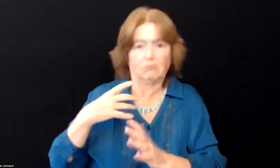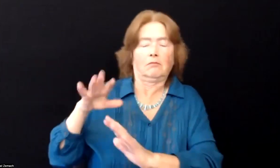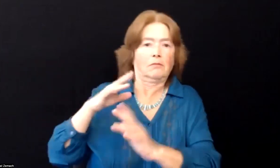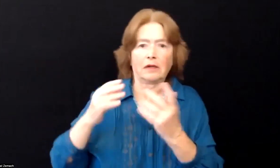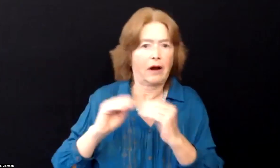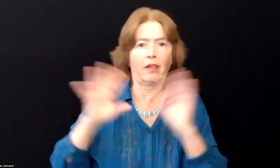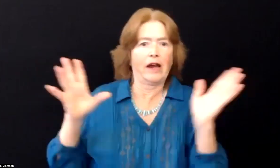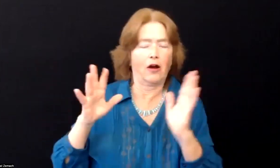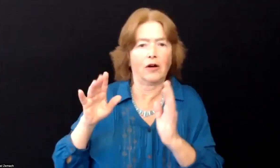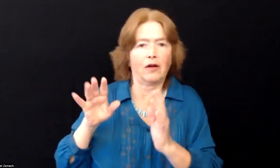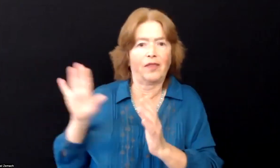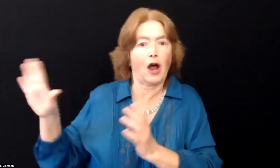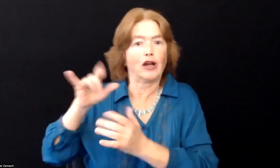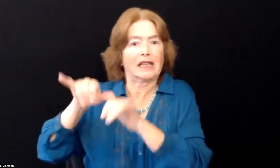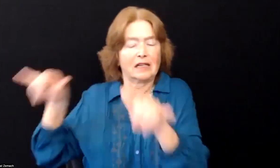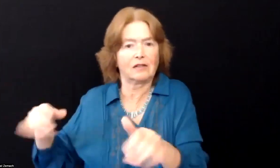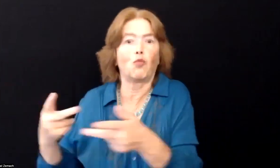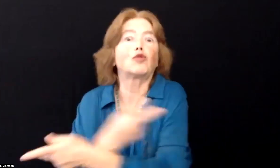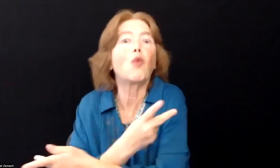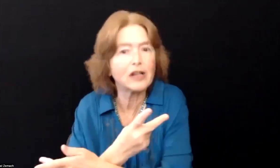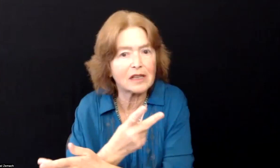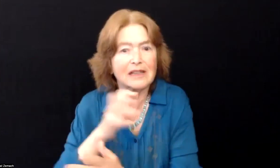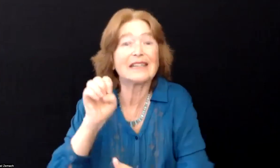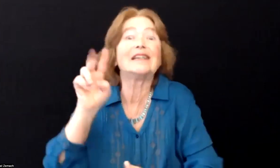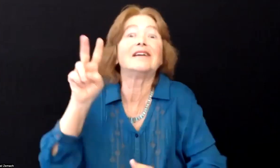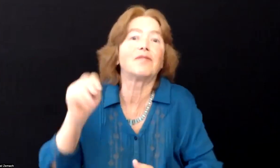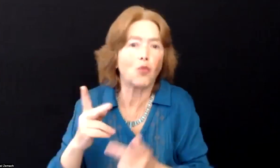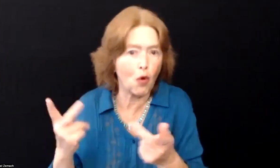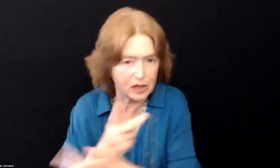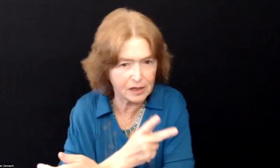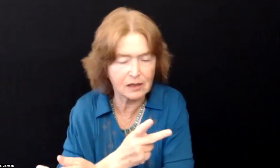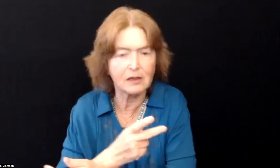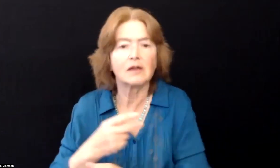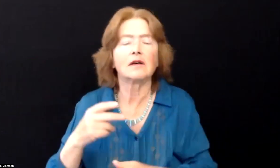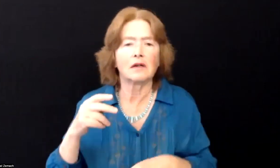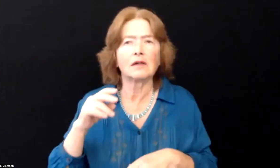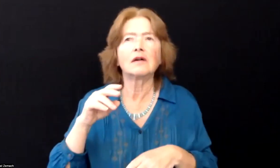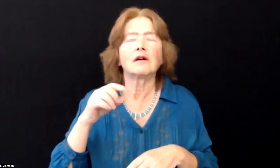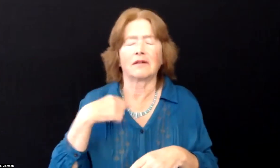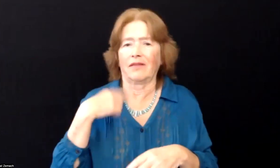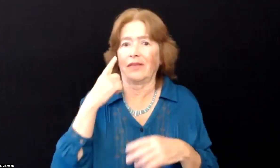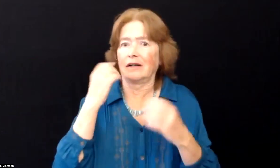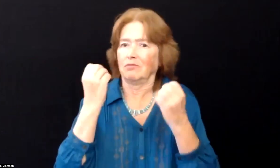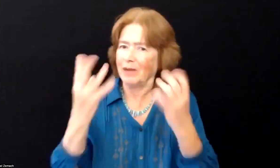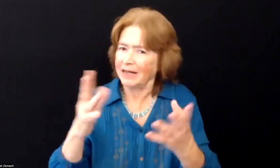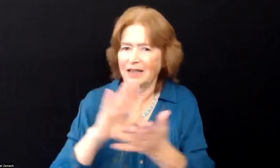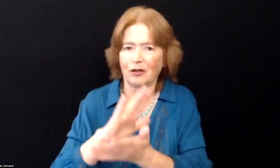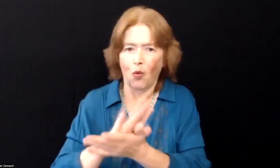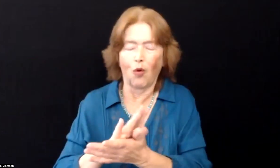our IEPs. So it was clear that they were coming from an even worse school system. So